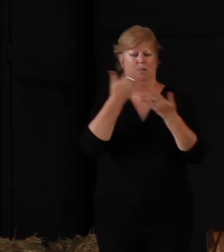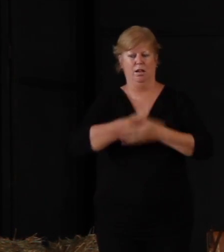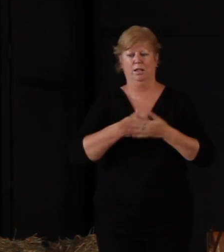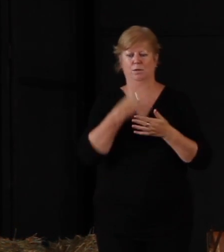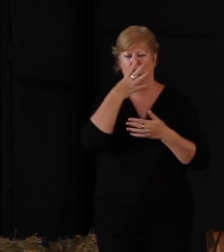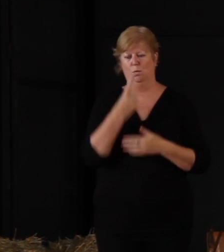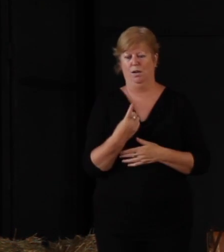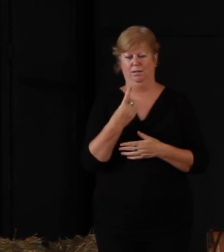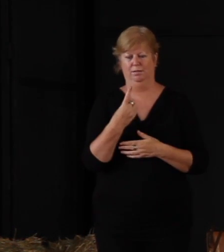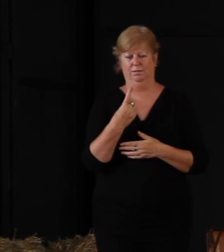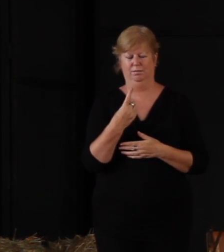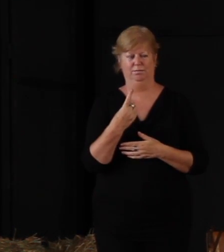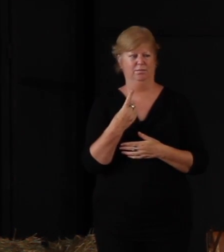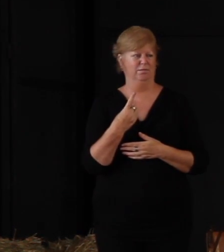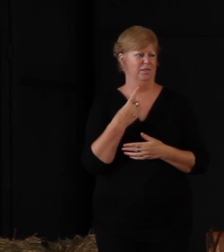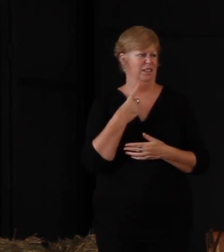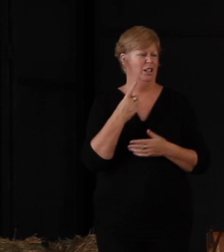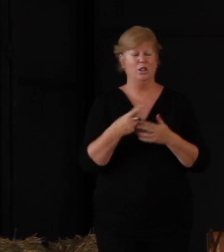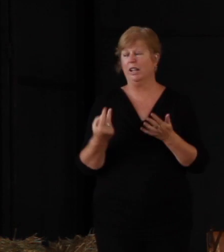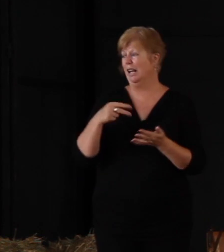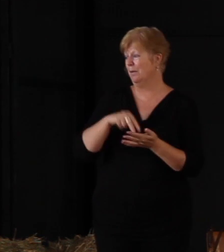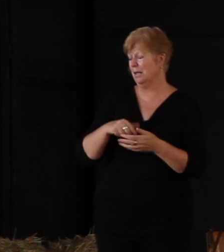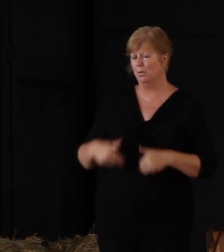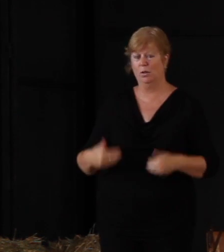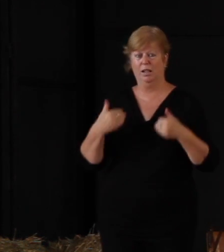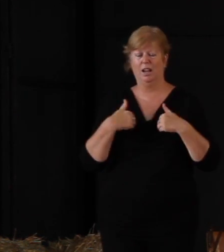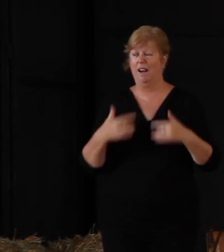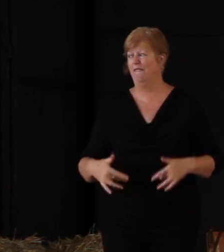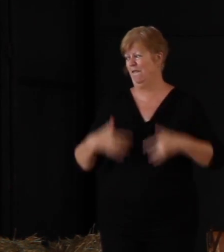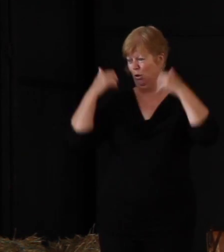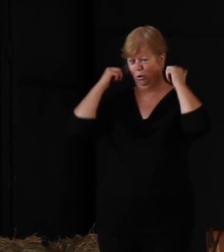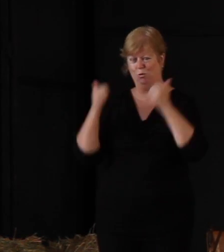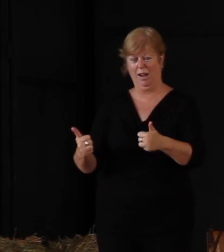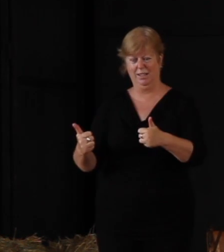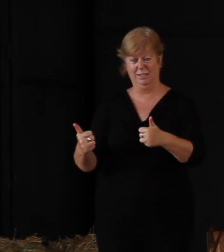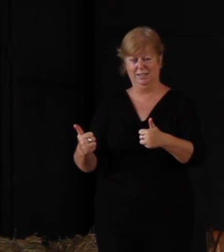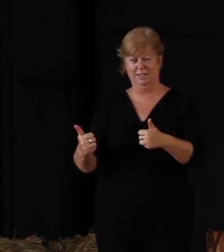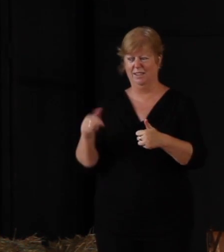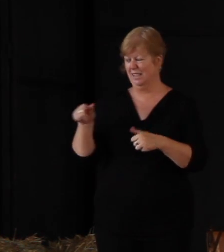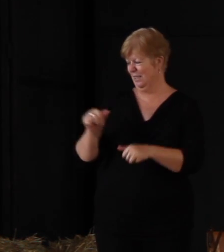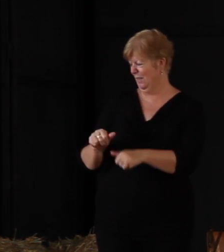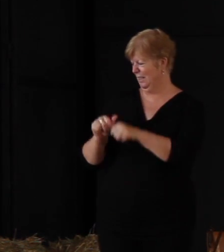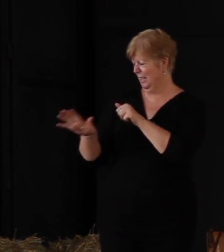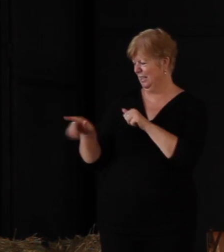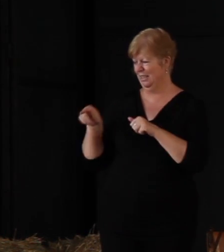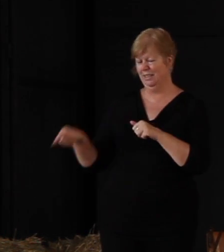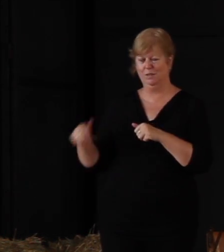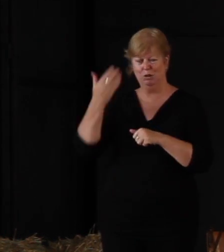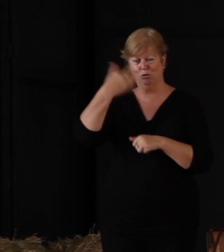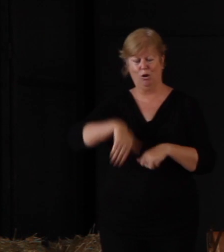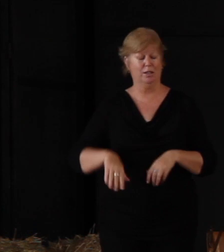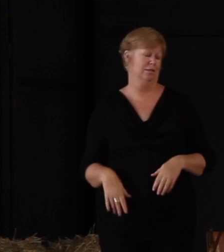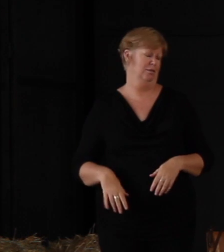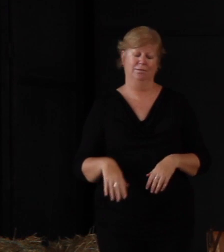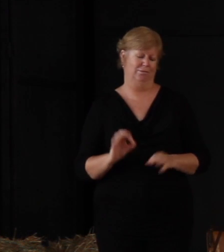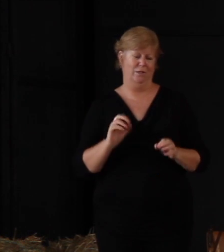41 years old. You don't get up this morning and go, I feel great. Isn't this fantastic? Because it's